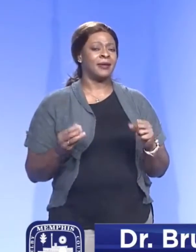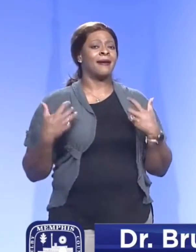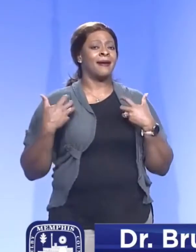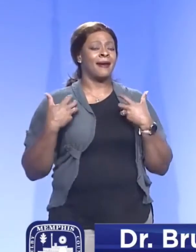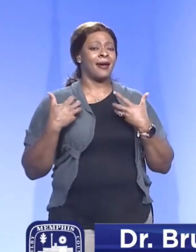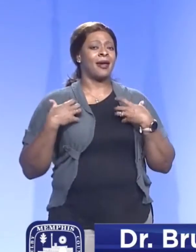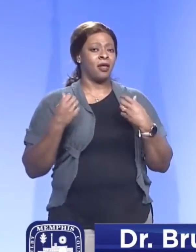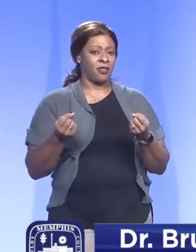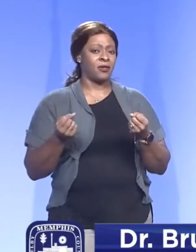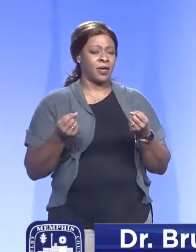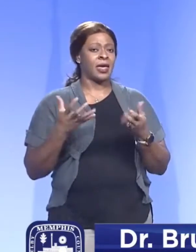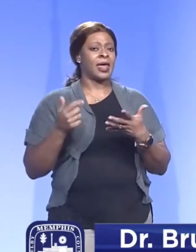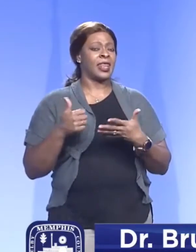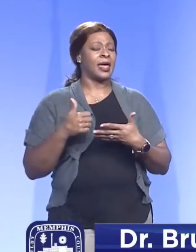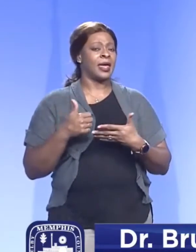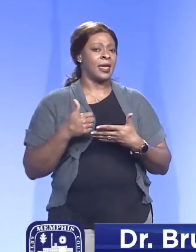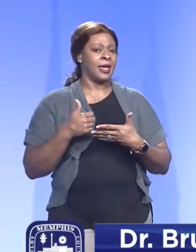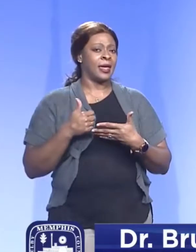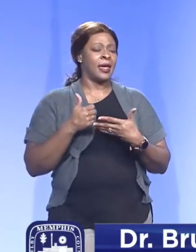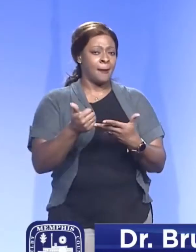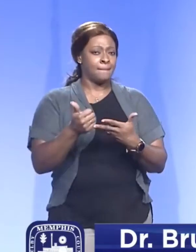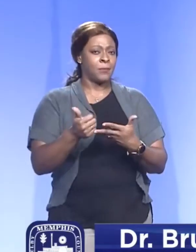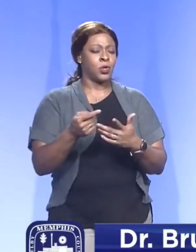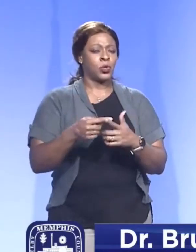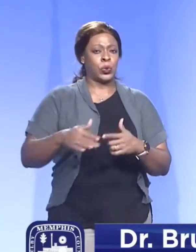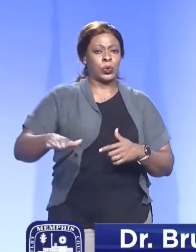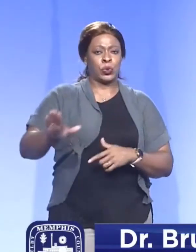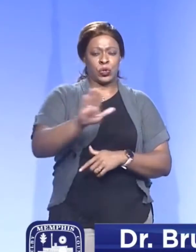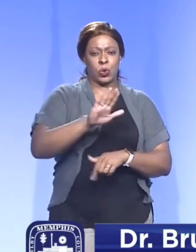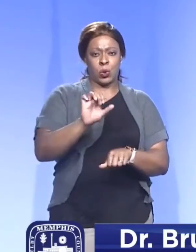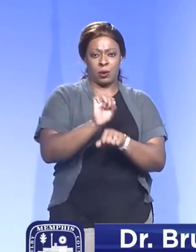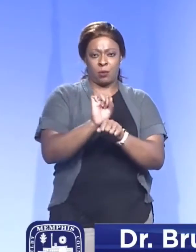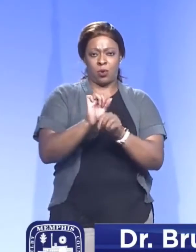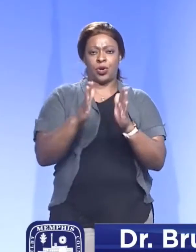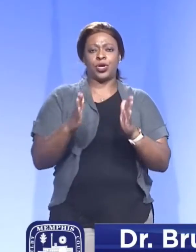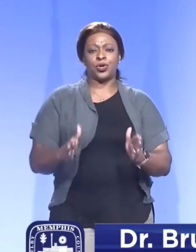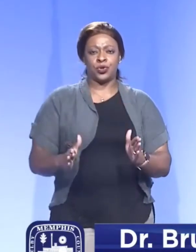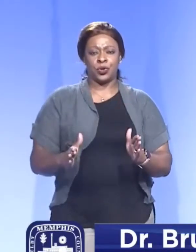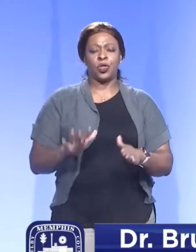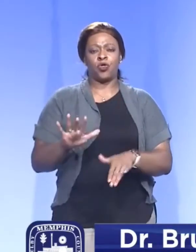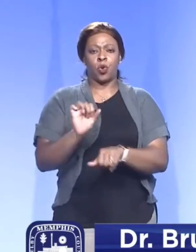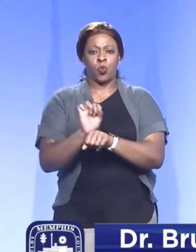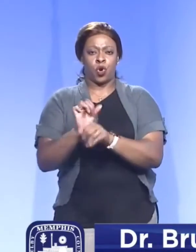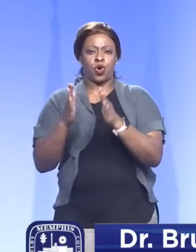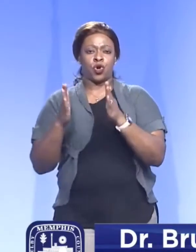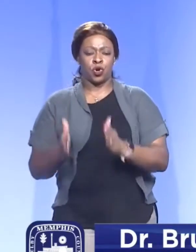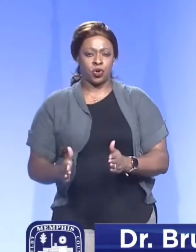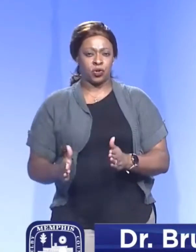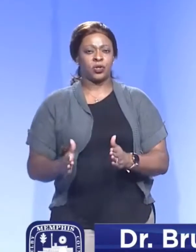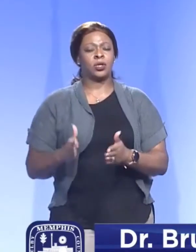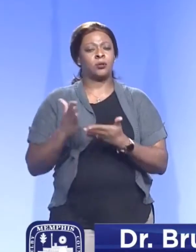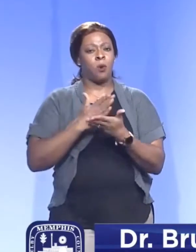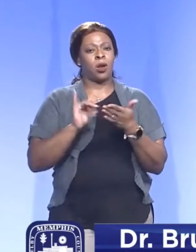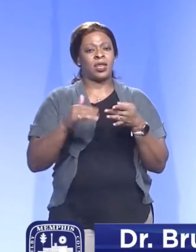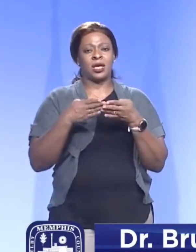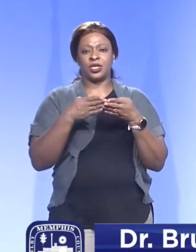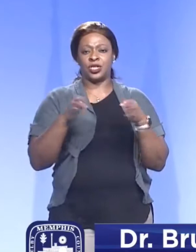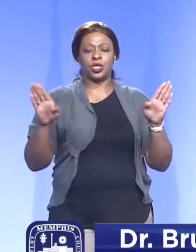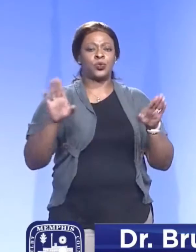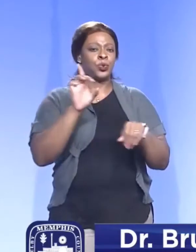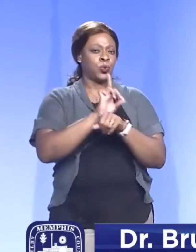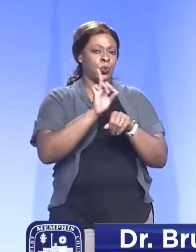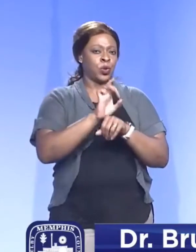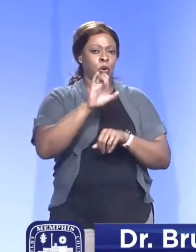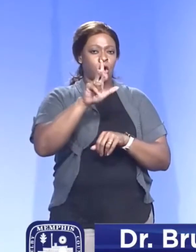helpful to their employers, their workers. That's part of the general duty